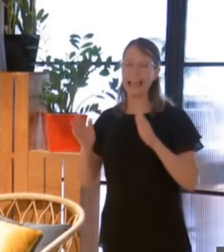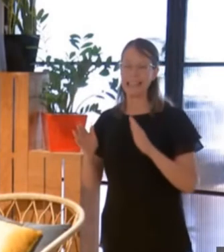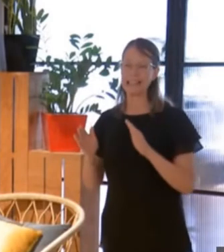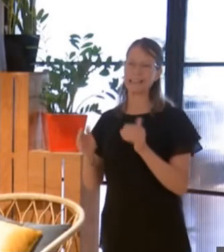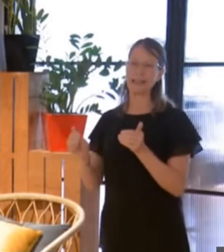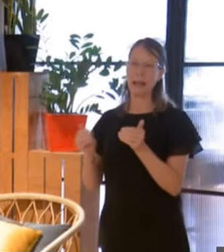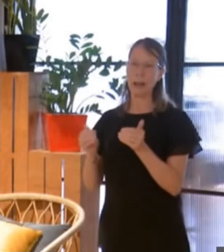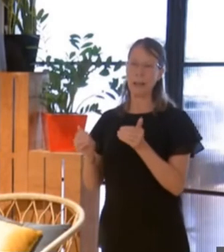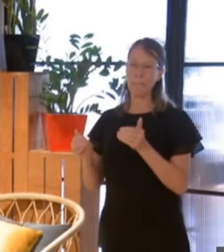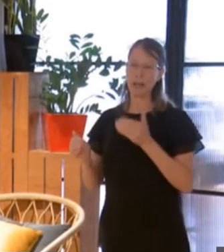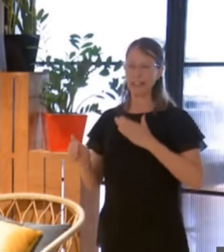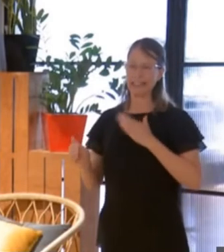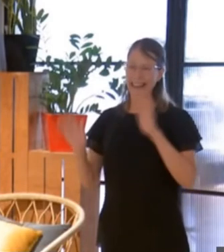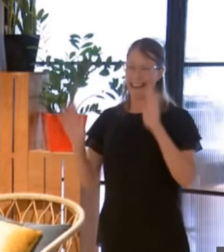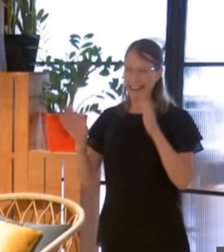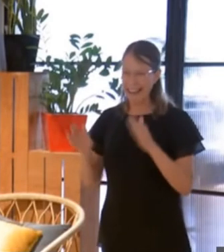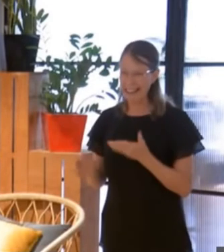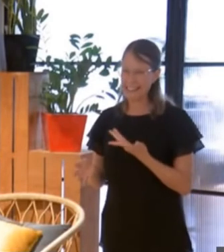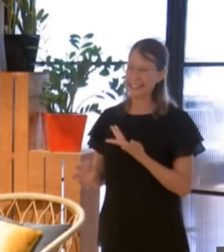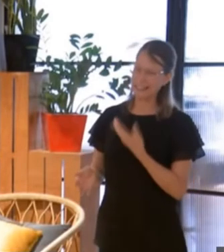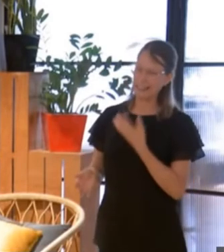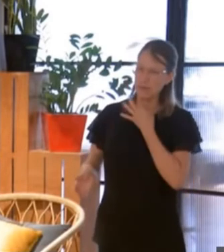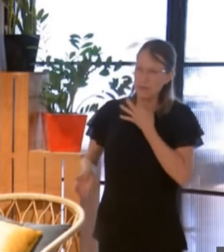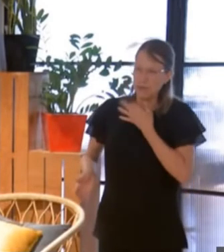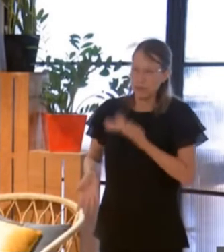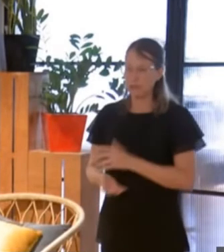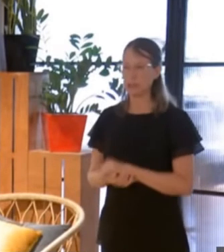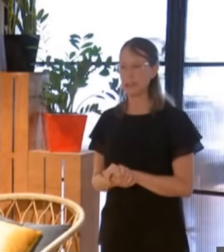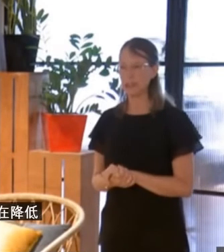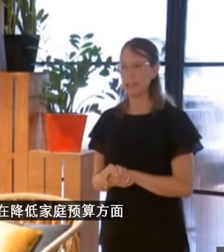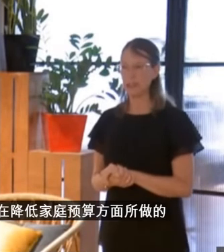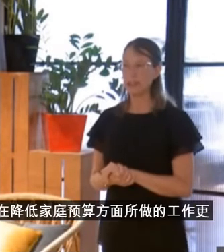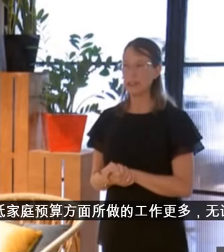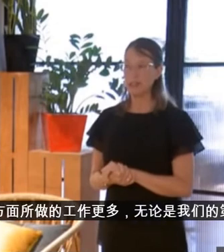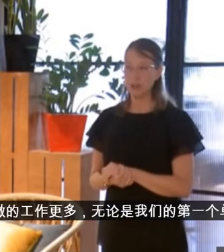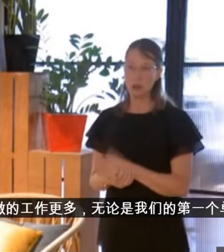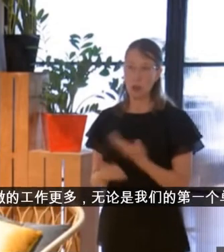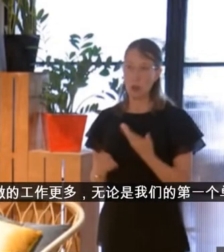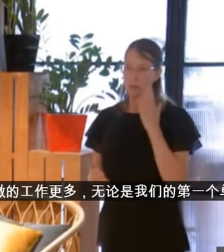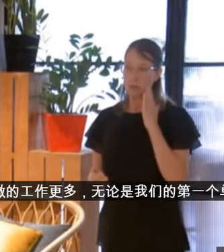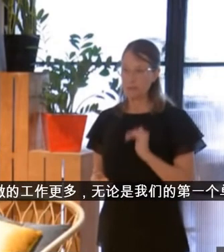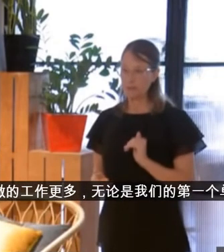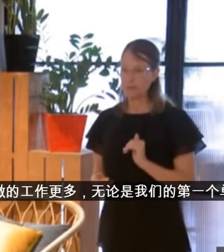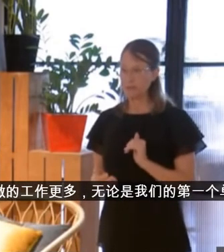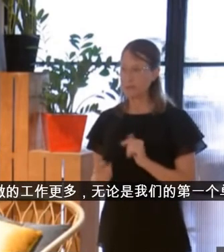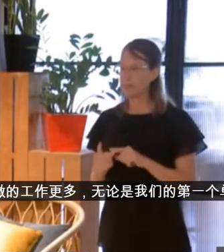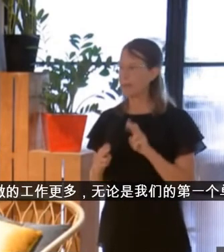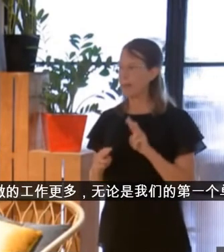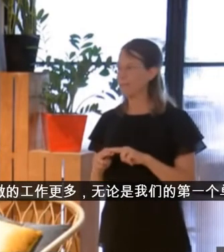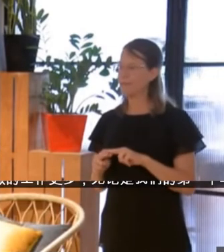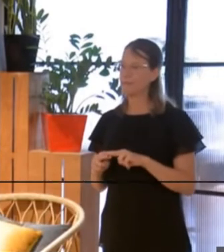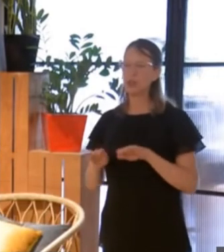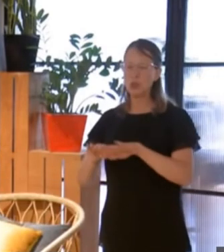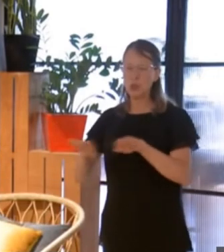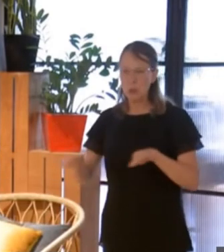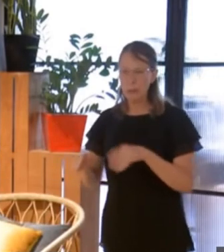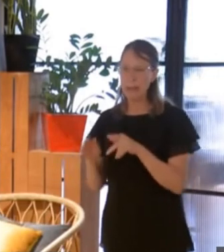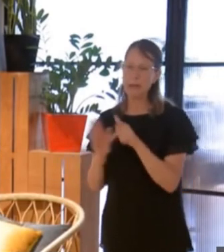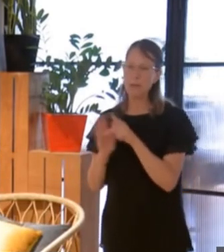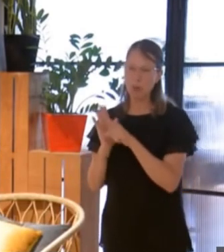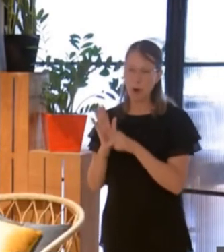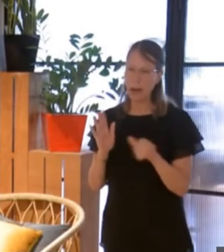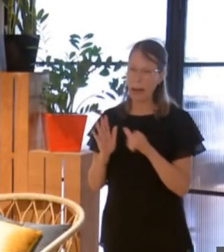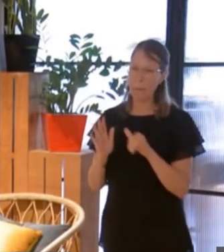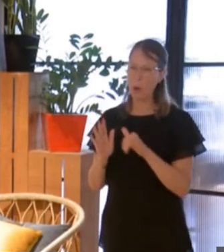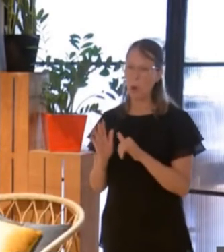budgets than this government. And to all those initiatives for families, whether it's our first lap swimming program, whether it's our Dine and Discover